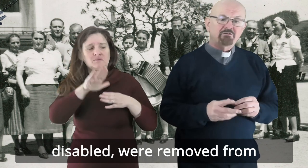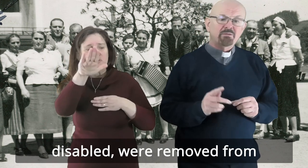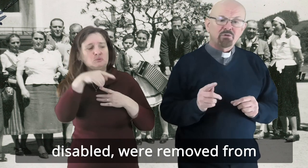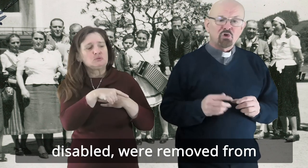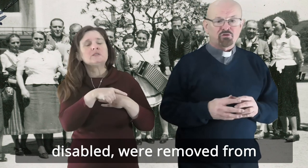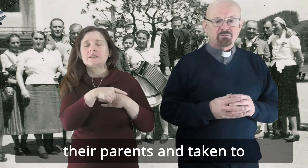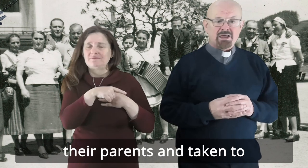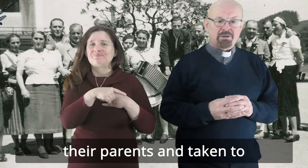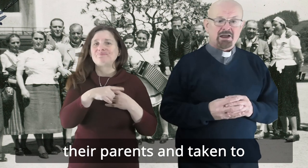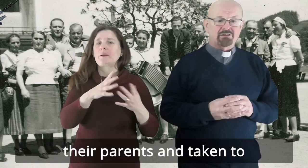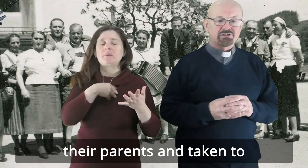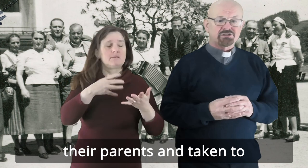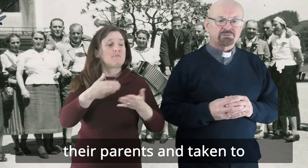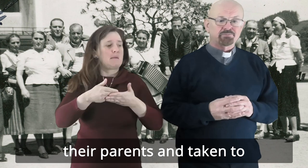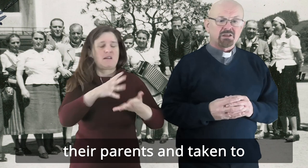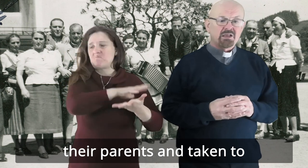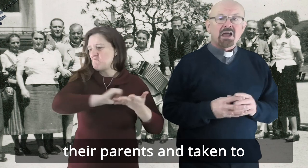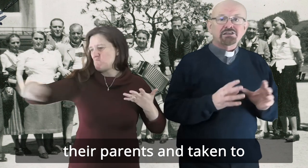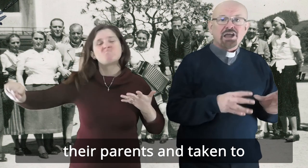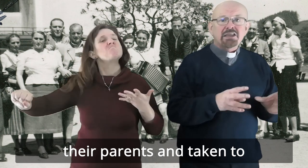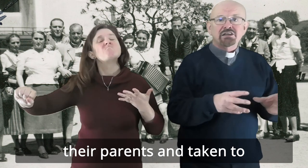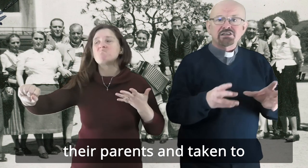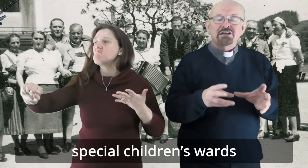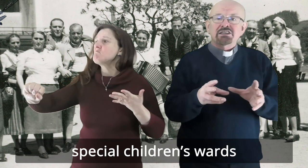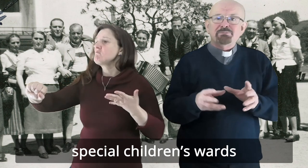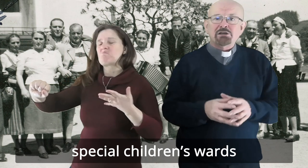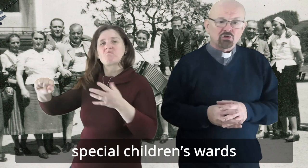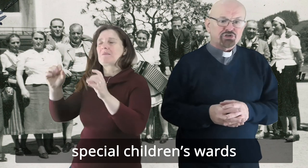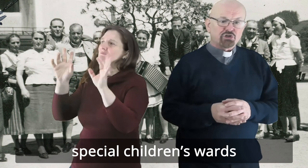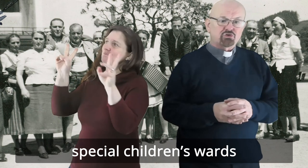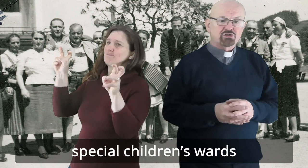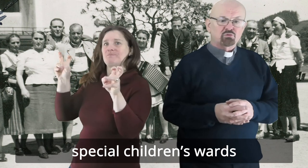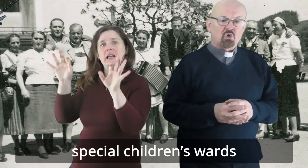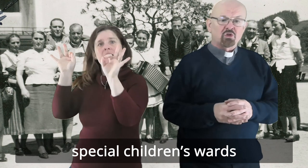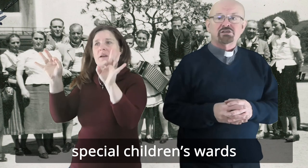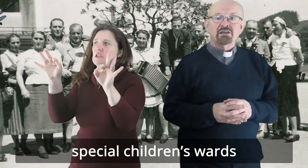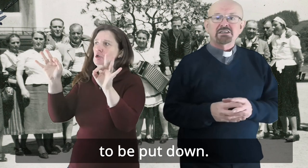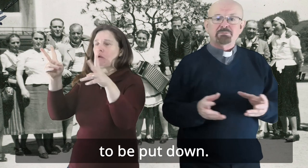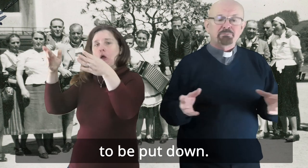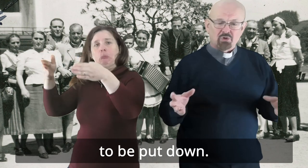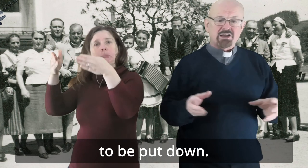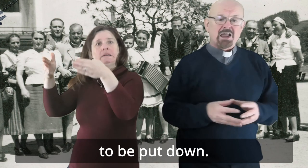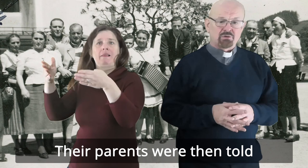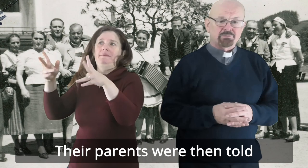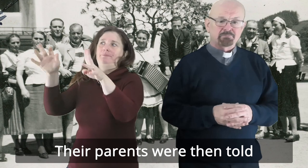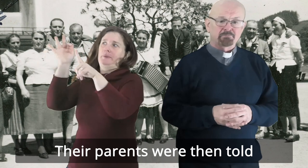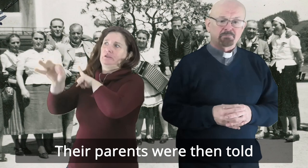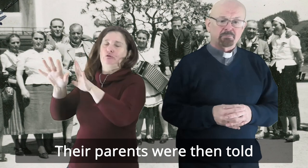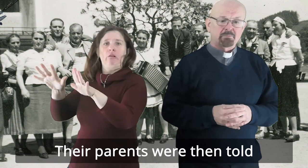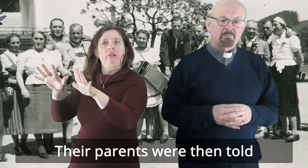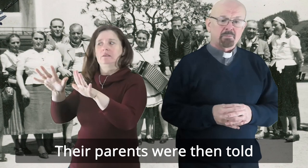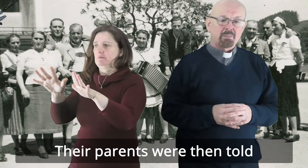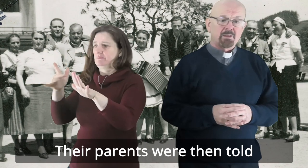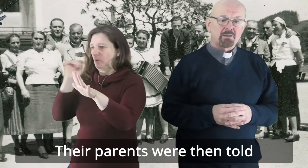were removed from their parents and taken to special children's wards to be put down.